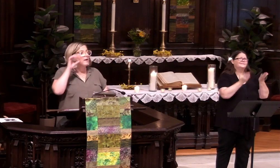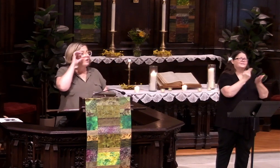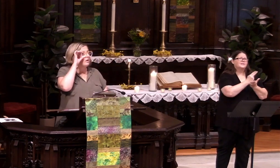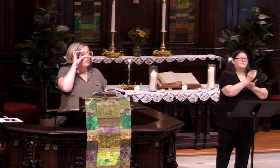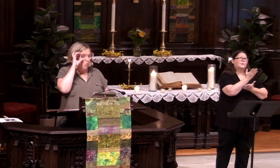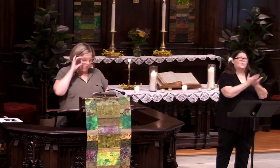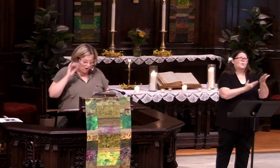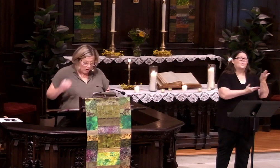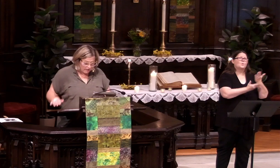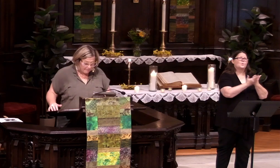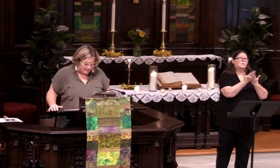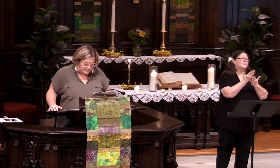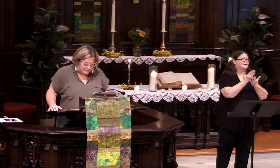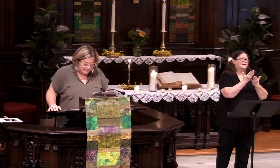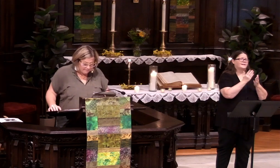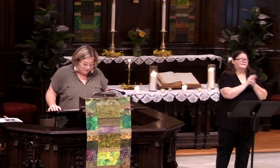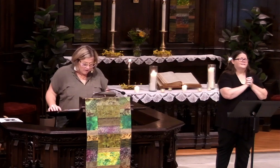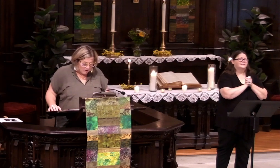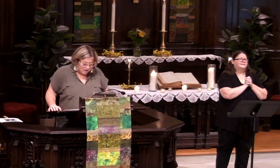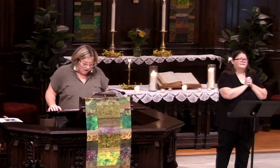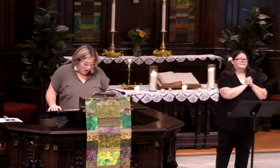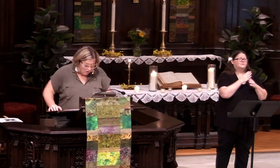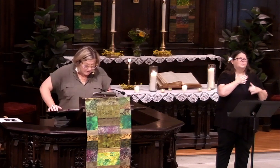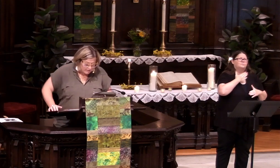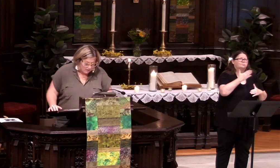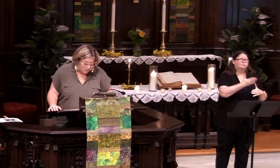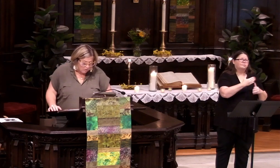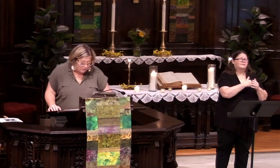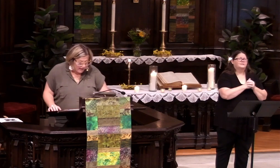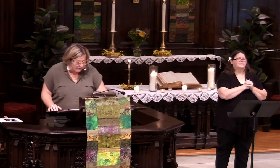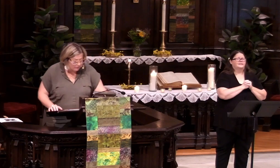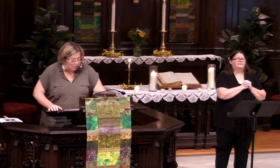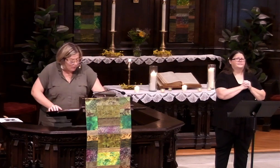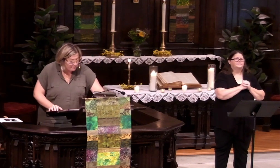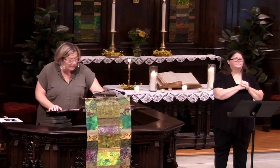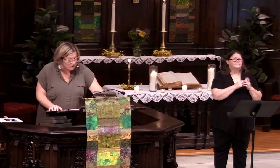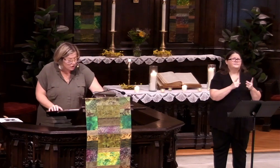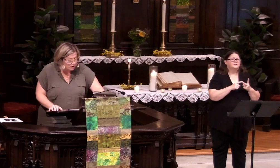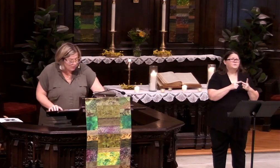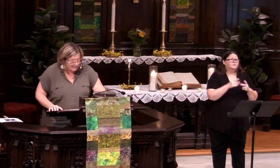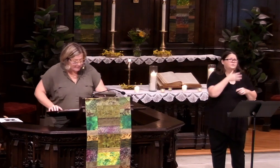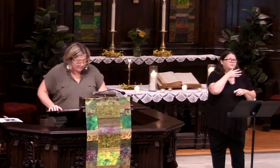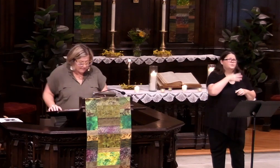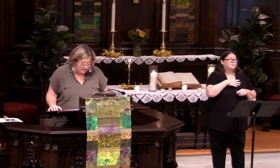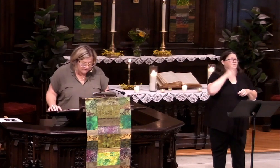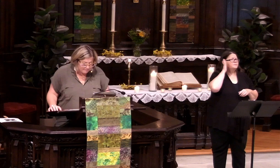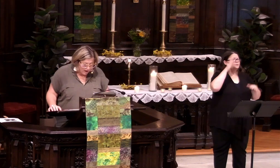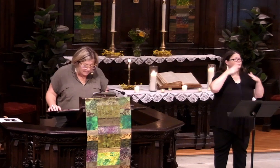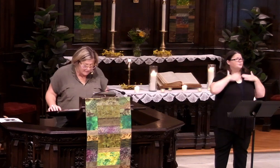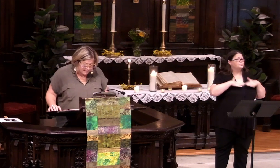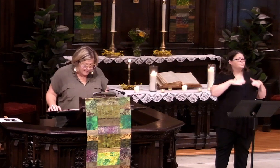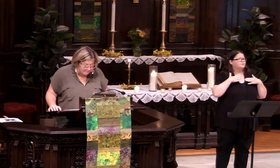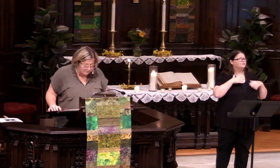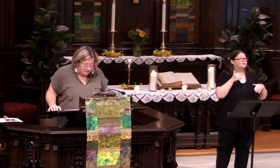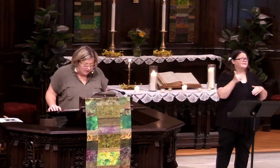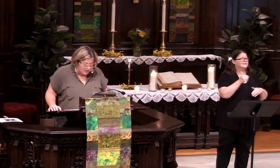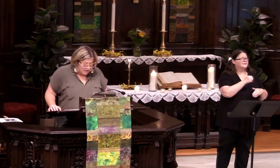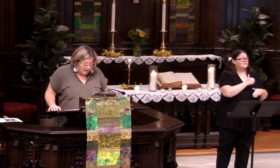without anger or argument. Also that the women should dress themselves